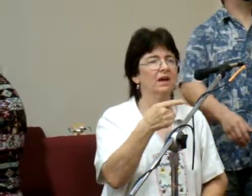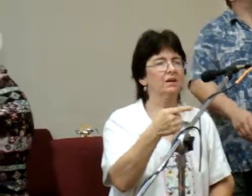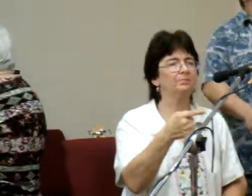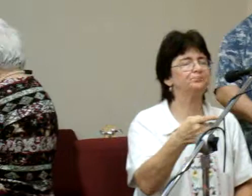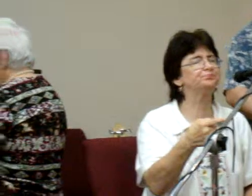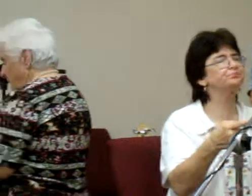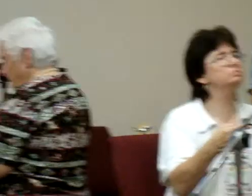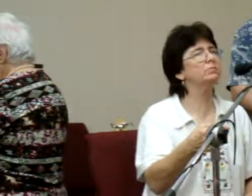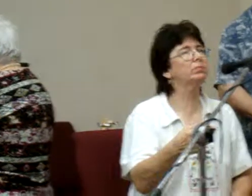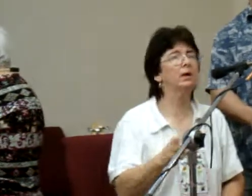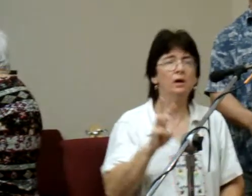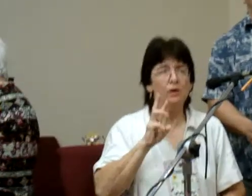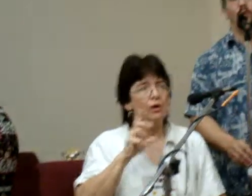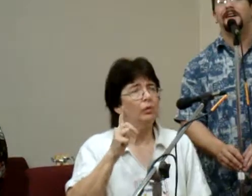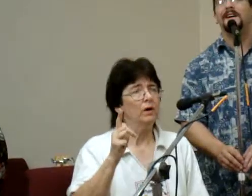say,